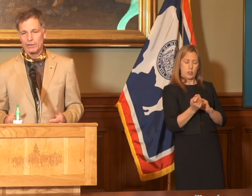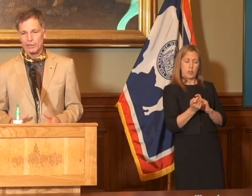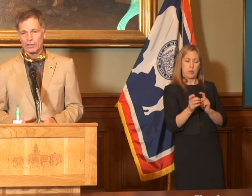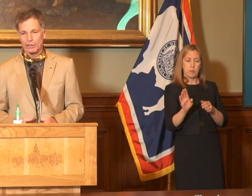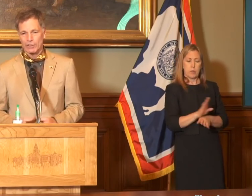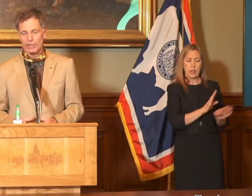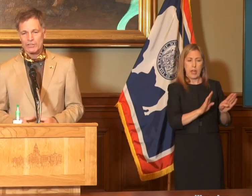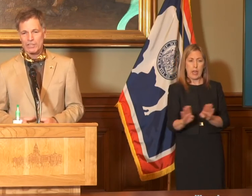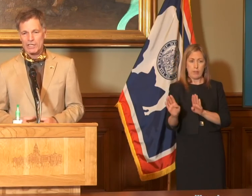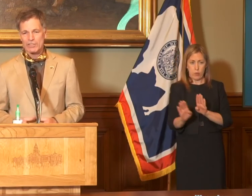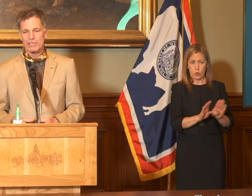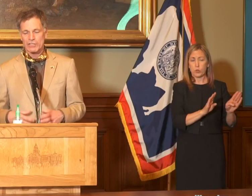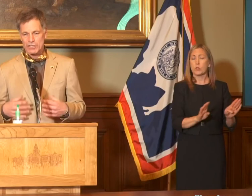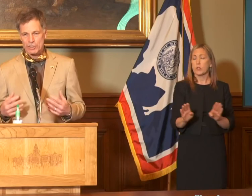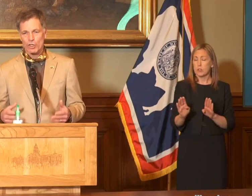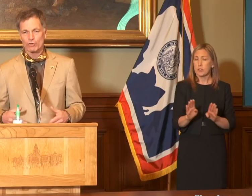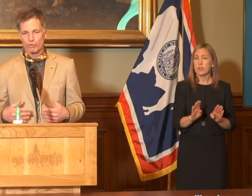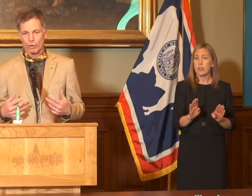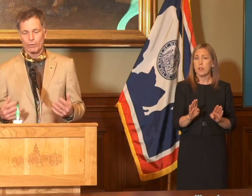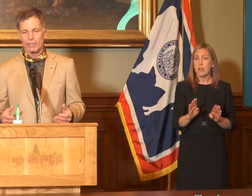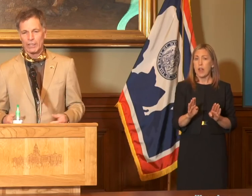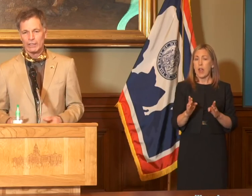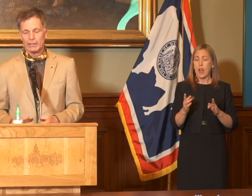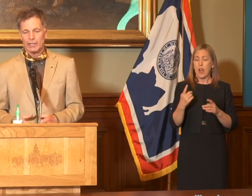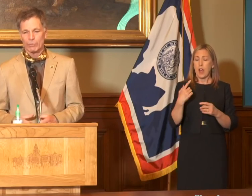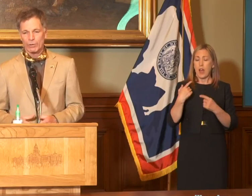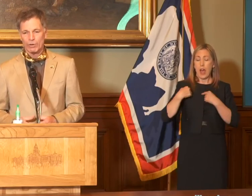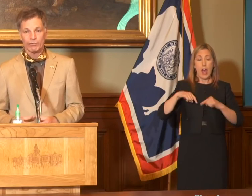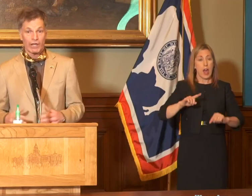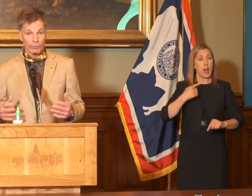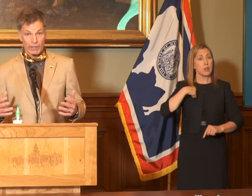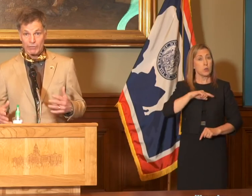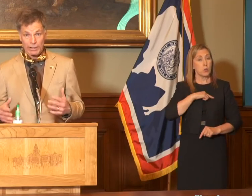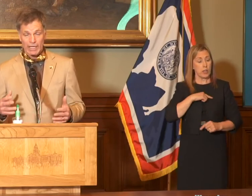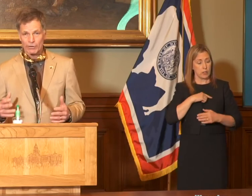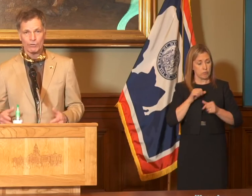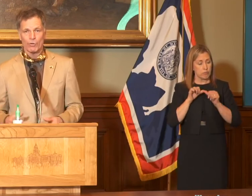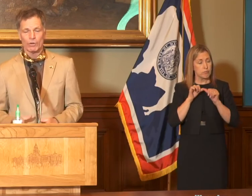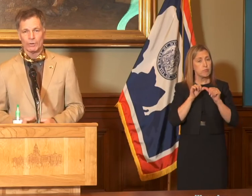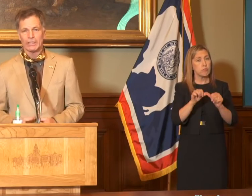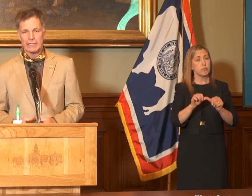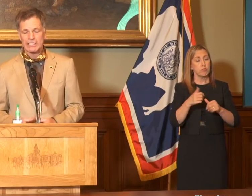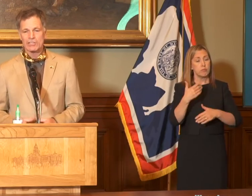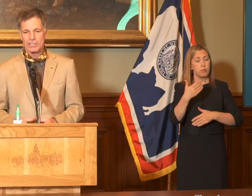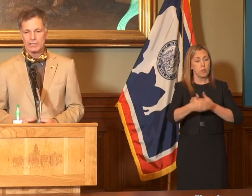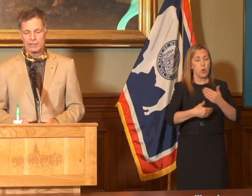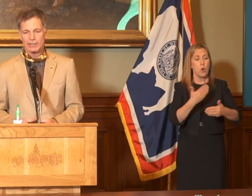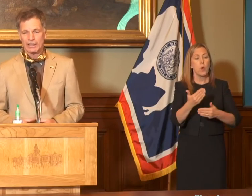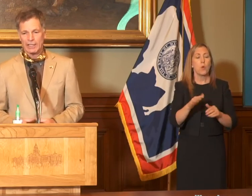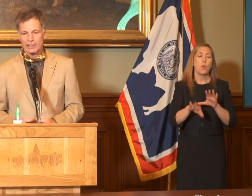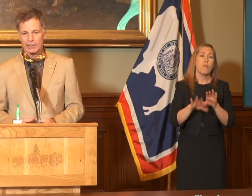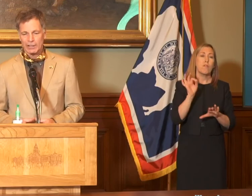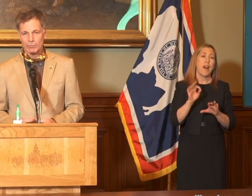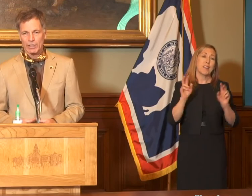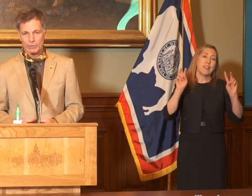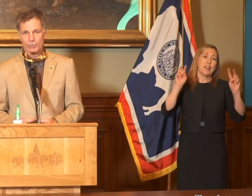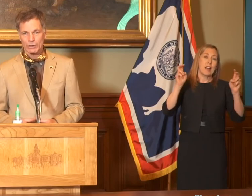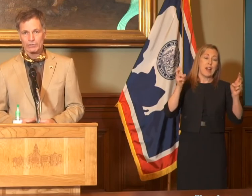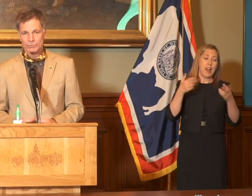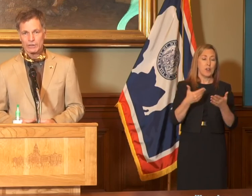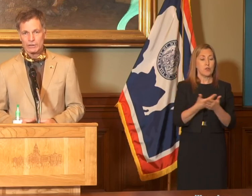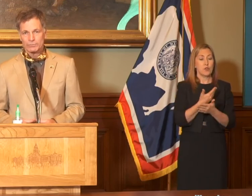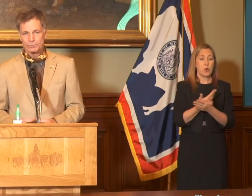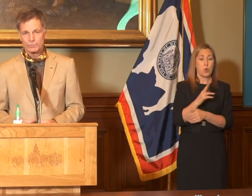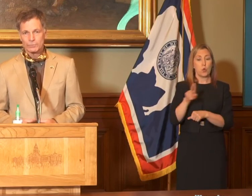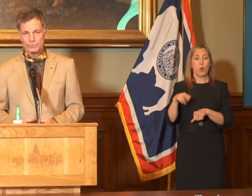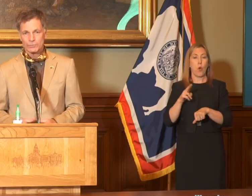think, as this goes forward, we will find whatever that new normal is and be able to